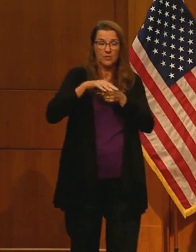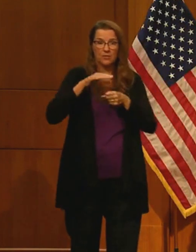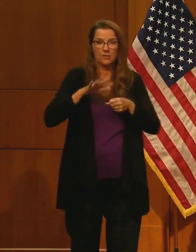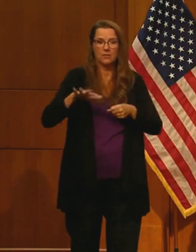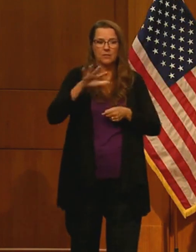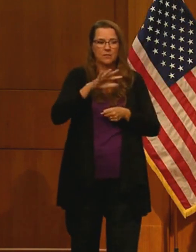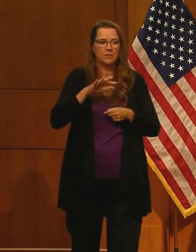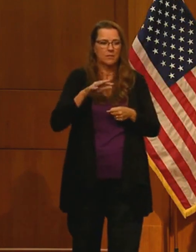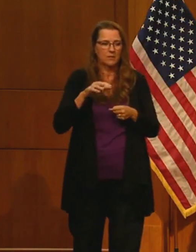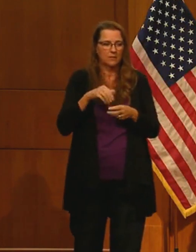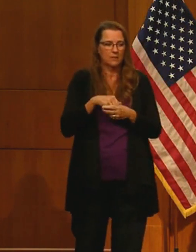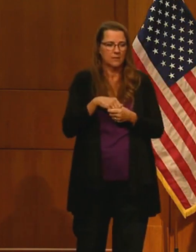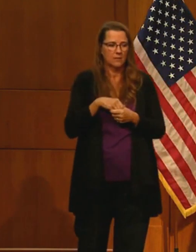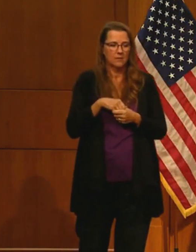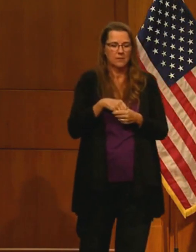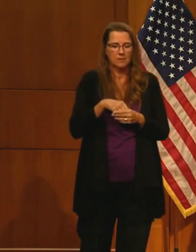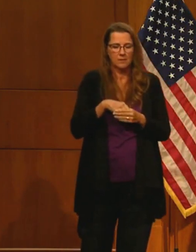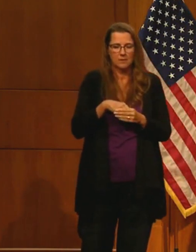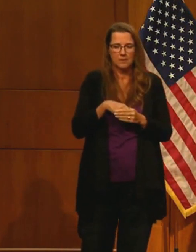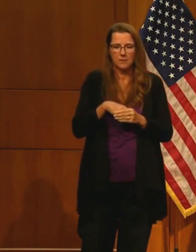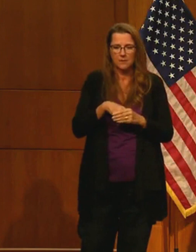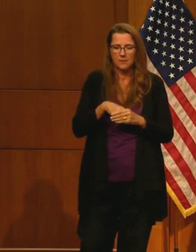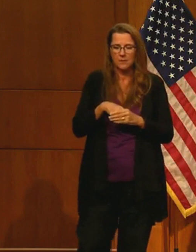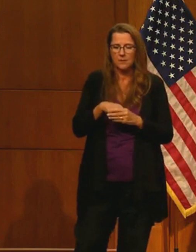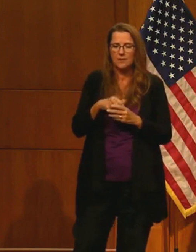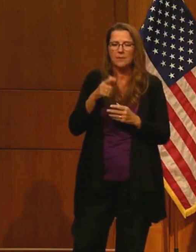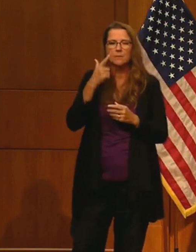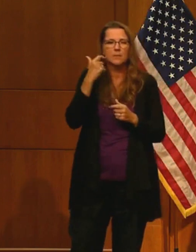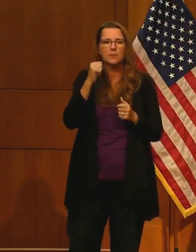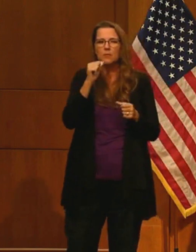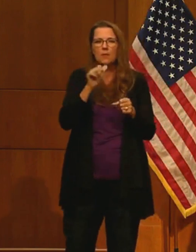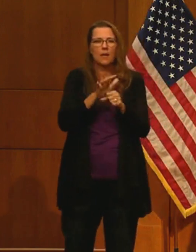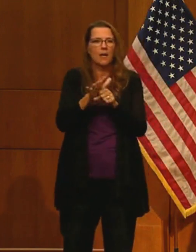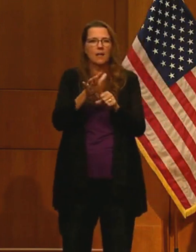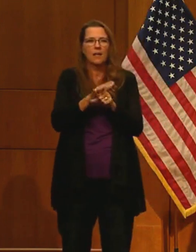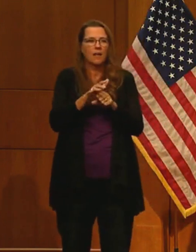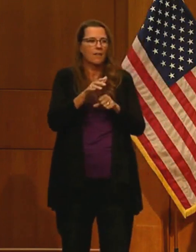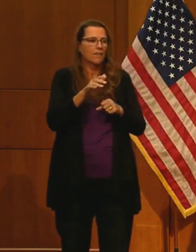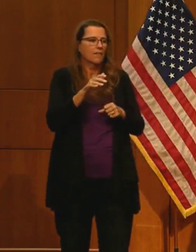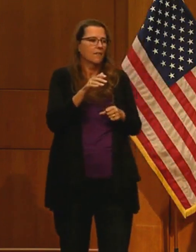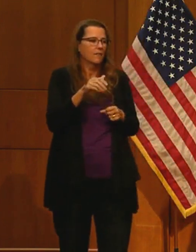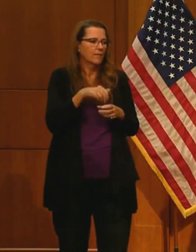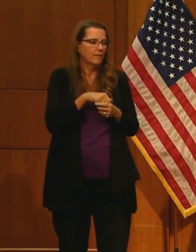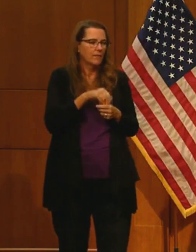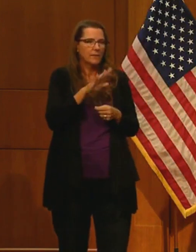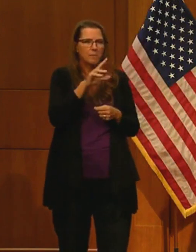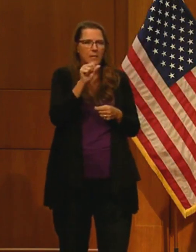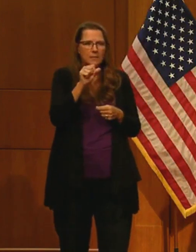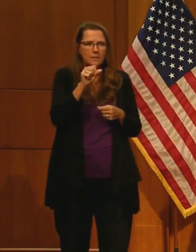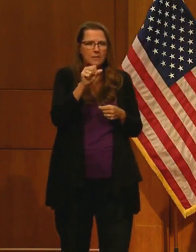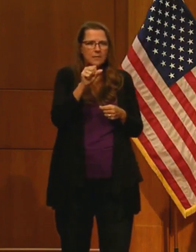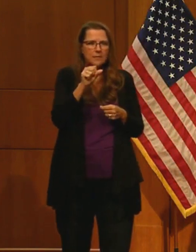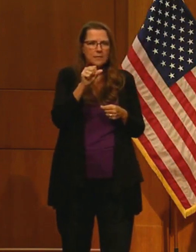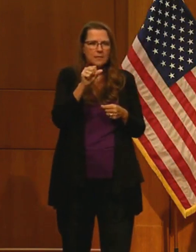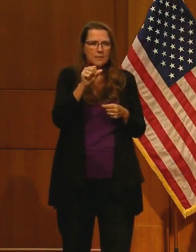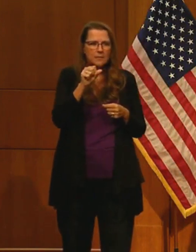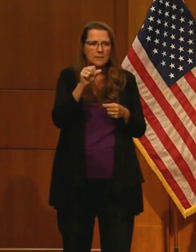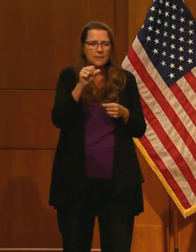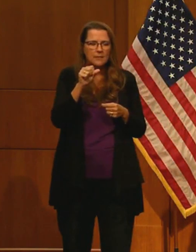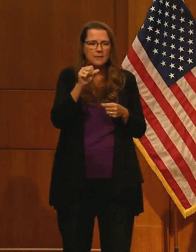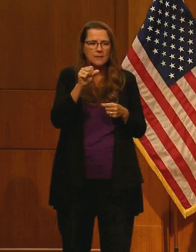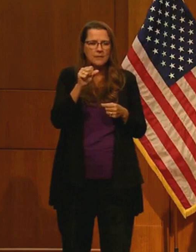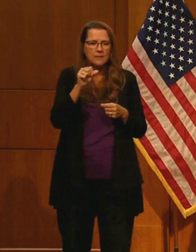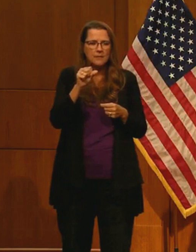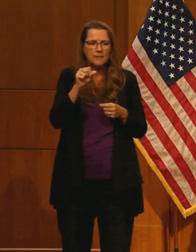fill in classes during their planning blocks because there's not enough subs and too many staffs are out with, various quarantines